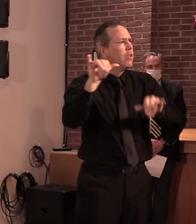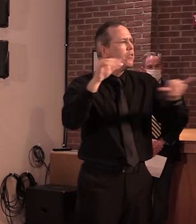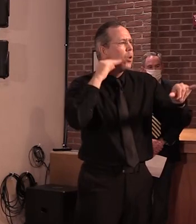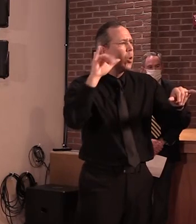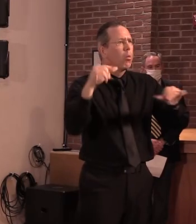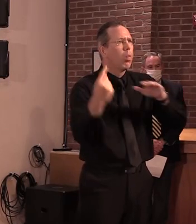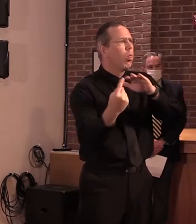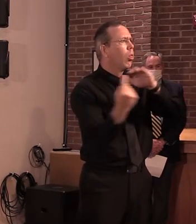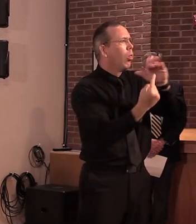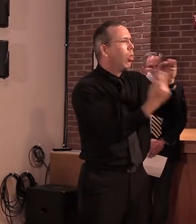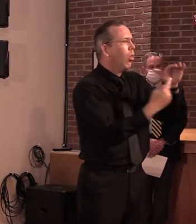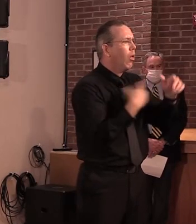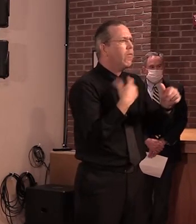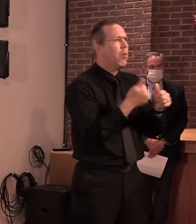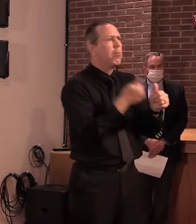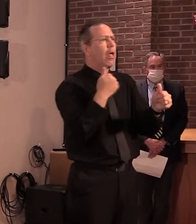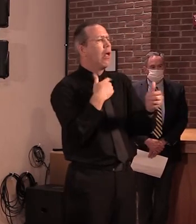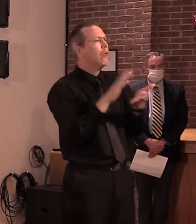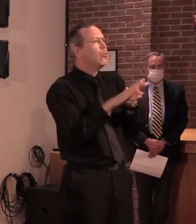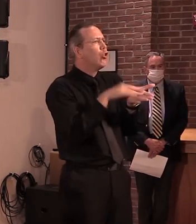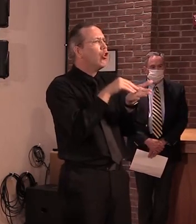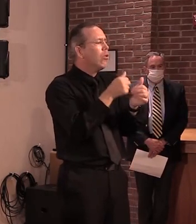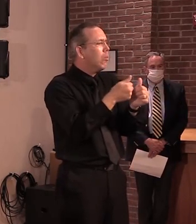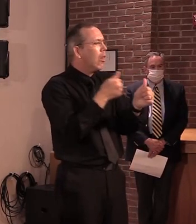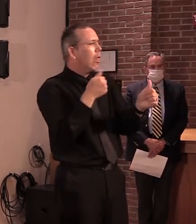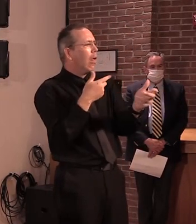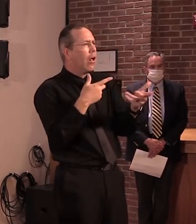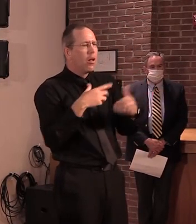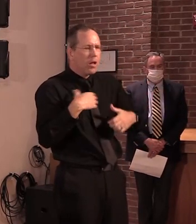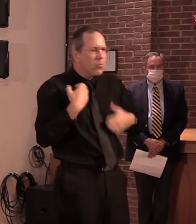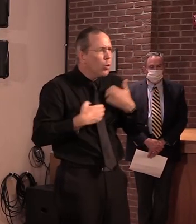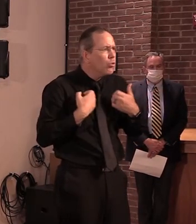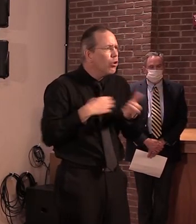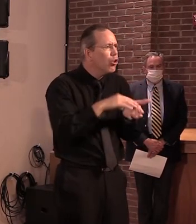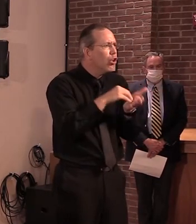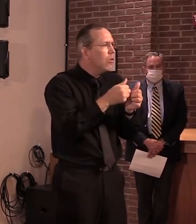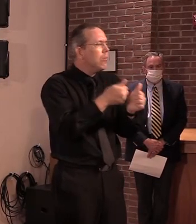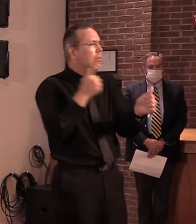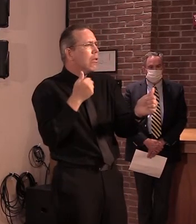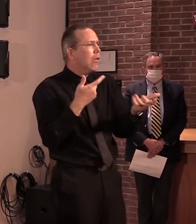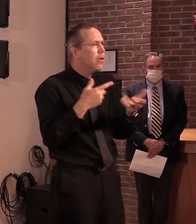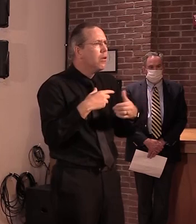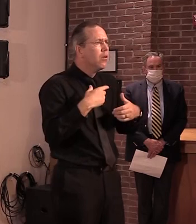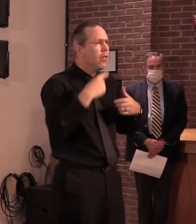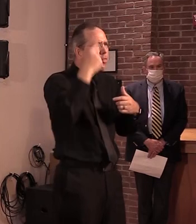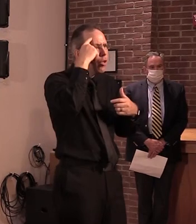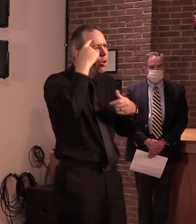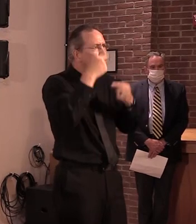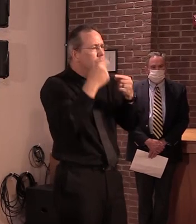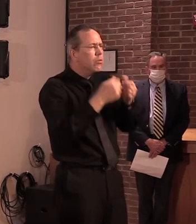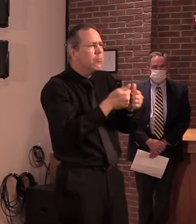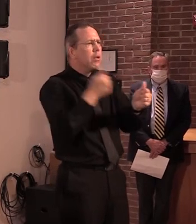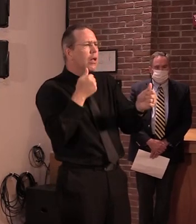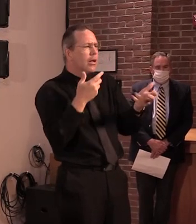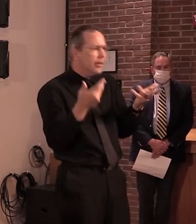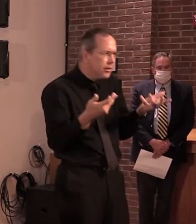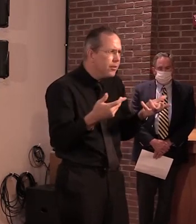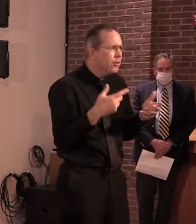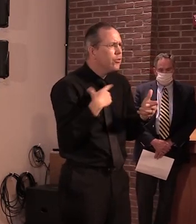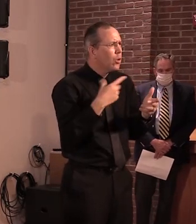in-person instruction. These experts have also looked at studies from countries that have put kids back to